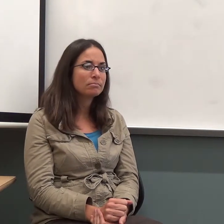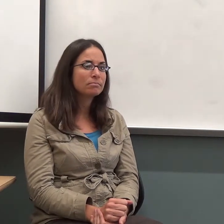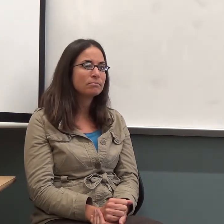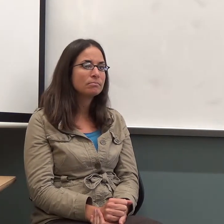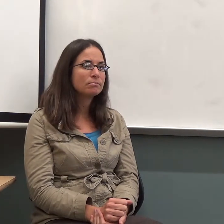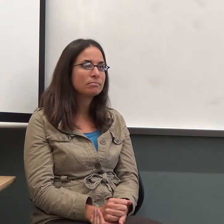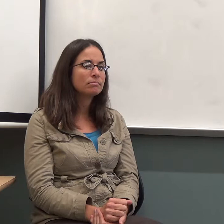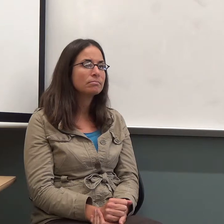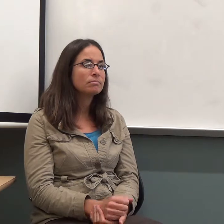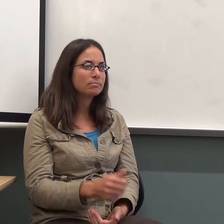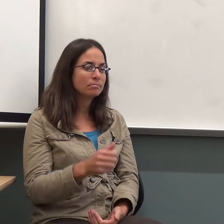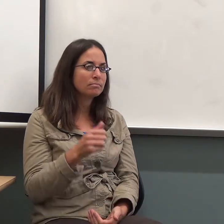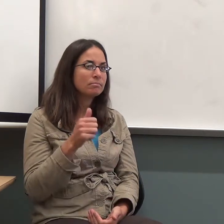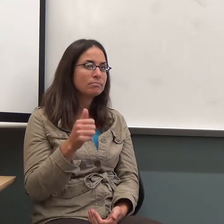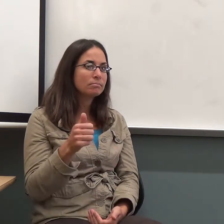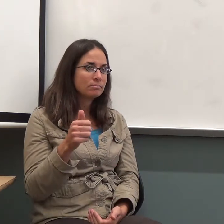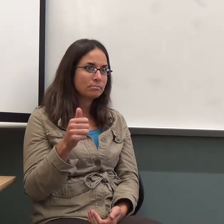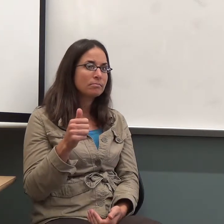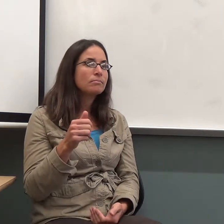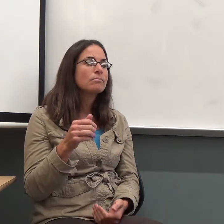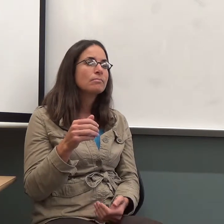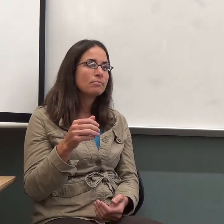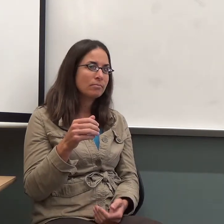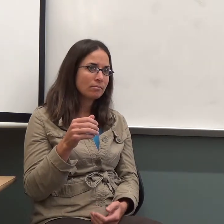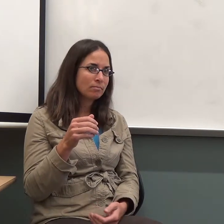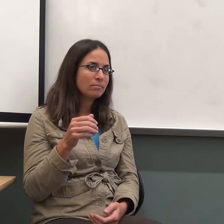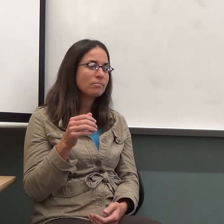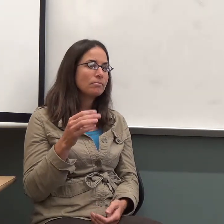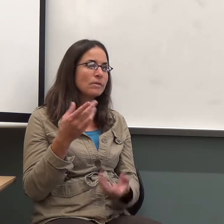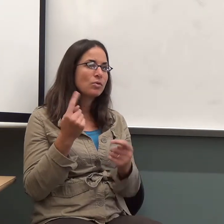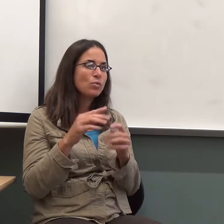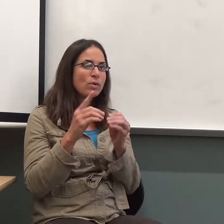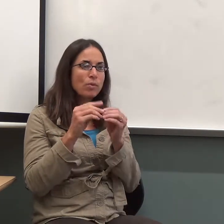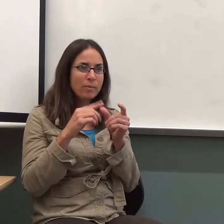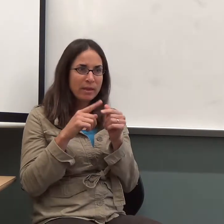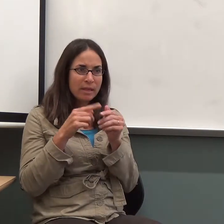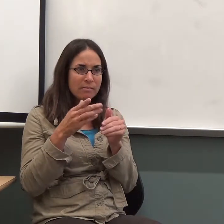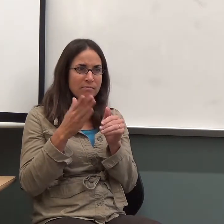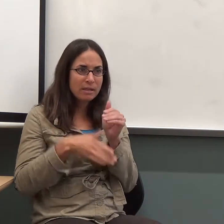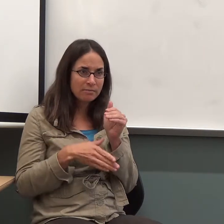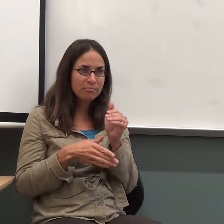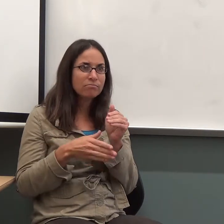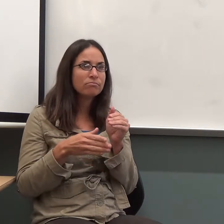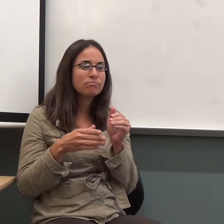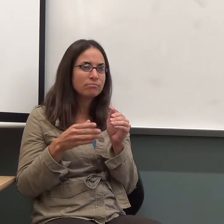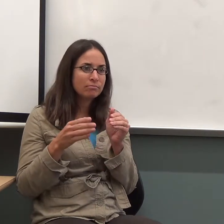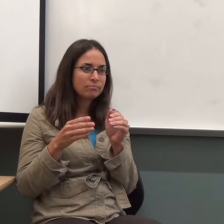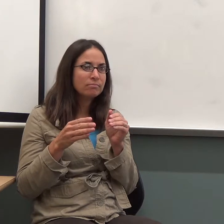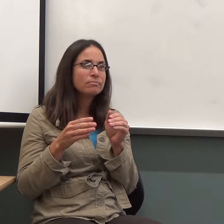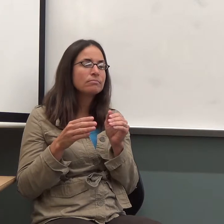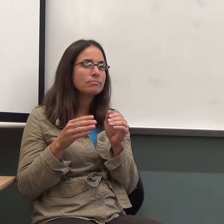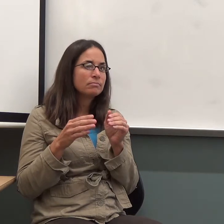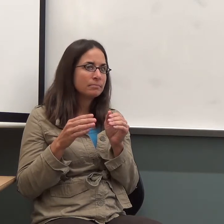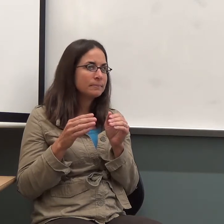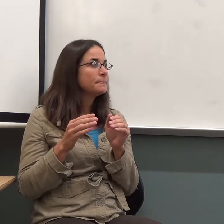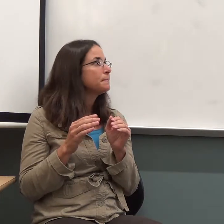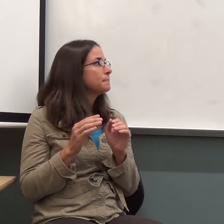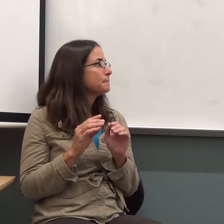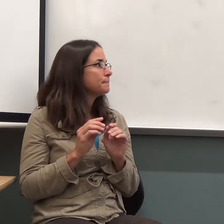all and you have an opportunity to start working on the next phase of paragraph writing, which is the example, okay? And we need to learn these things in order to do that. So we'll talk